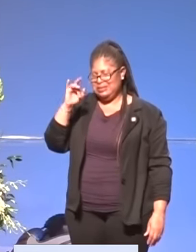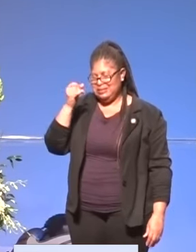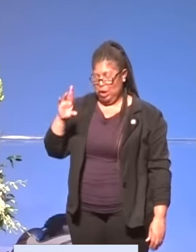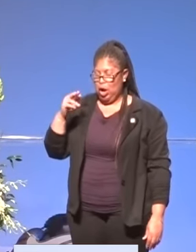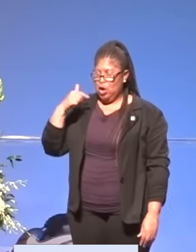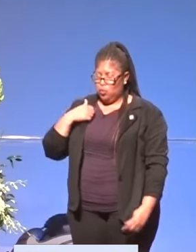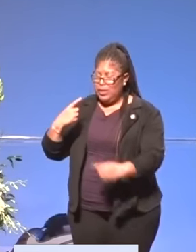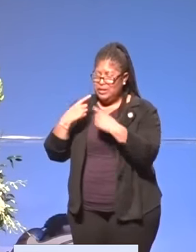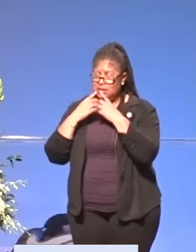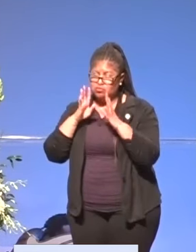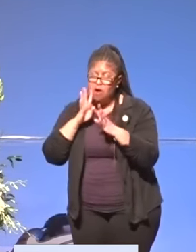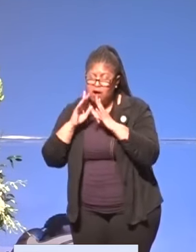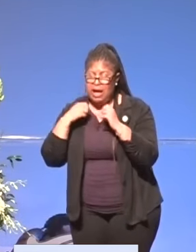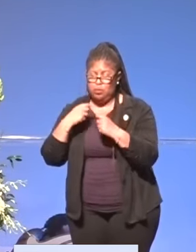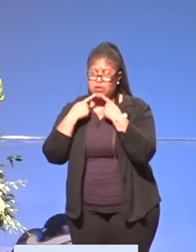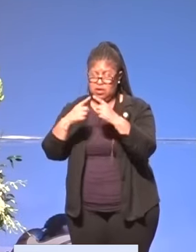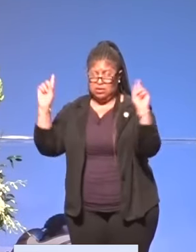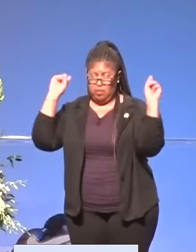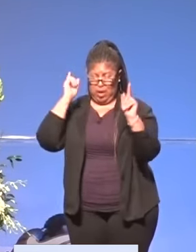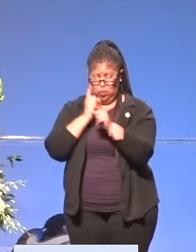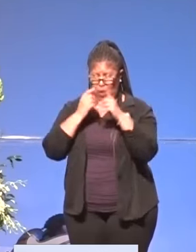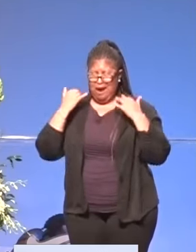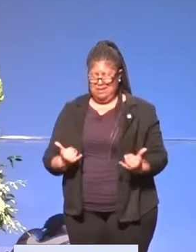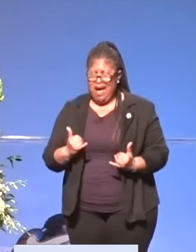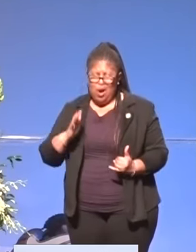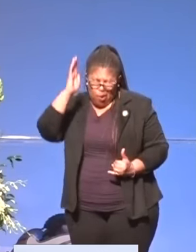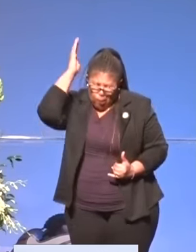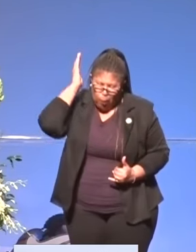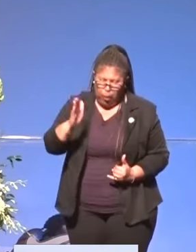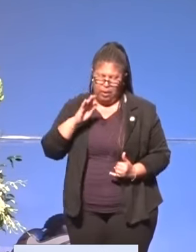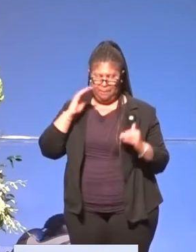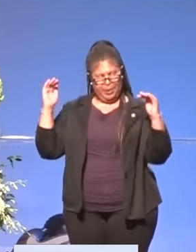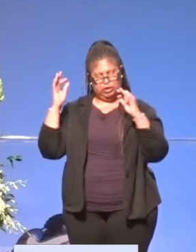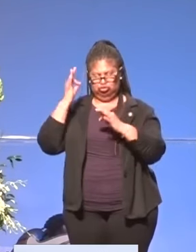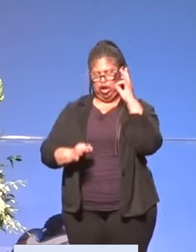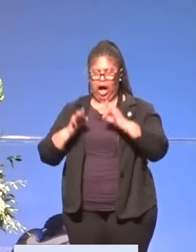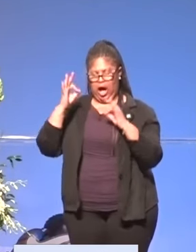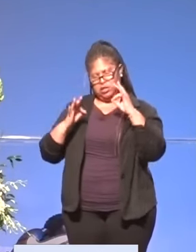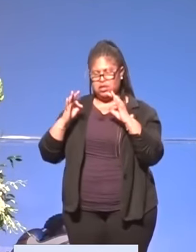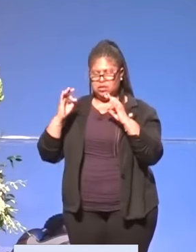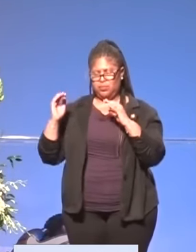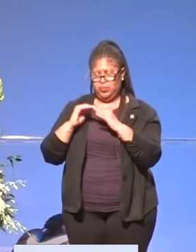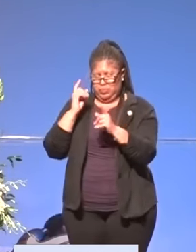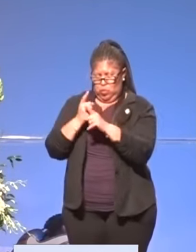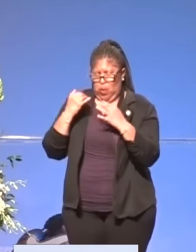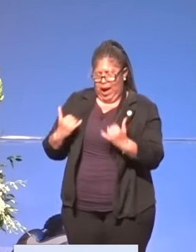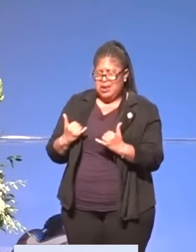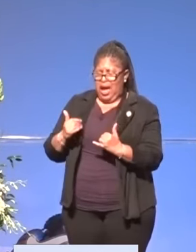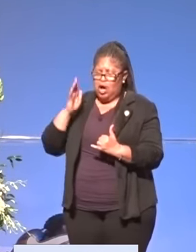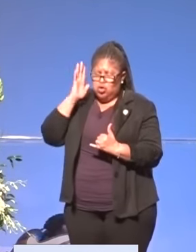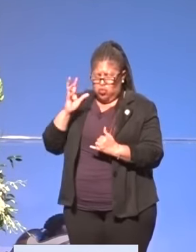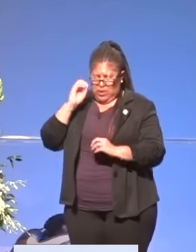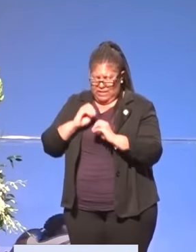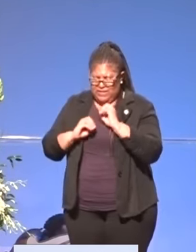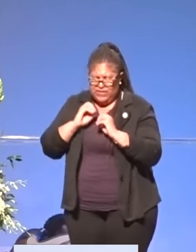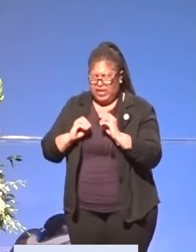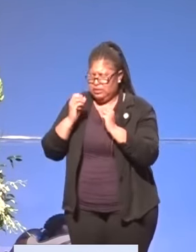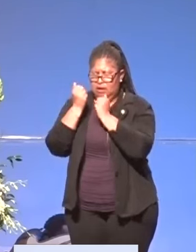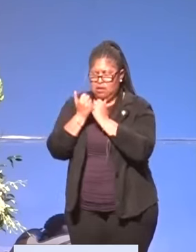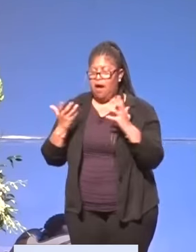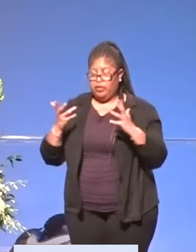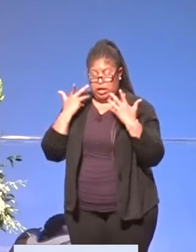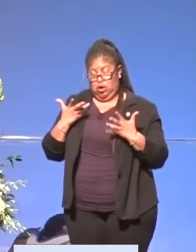declare that right now, Lord God, there shall be justice. That right now there shall be a remnant that you have already raising